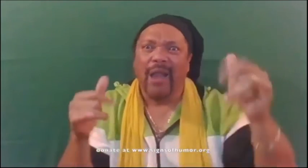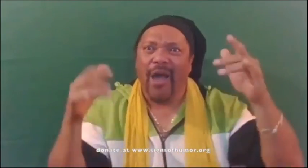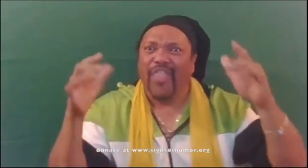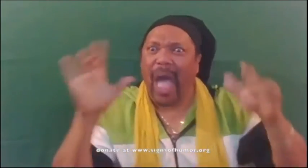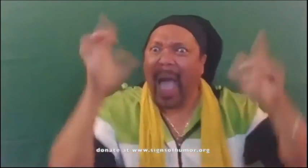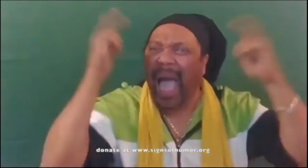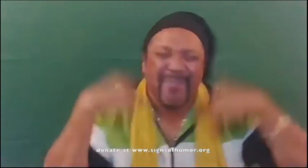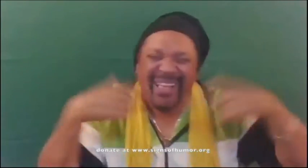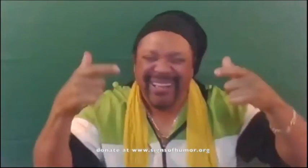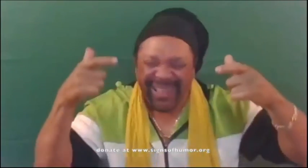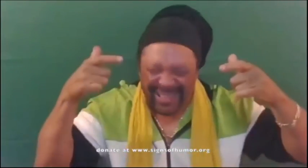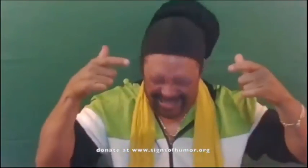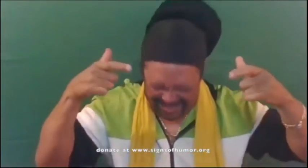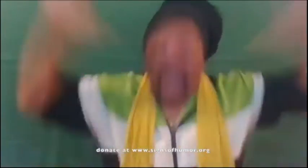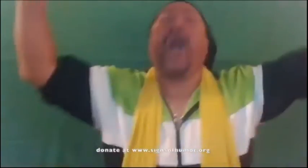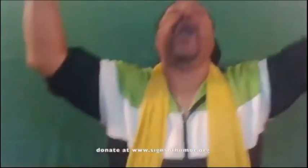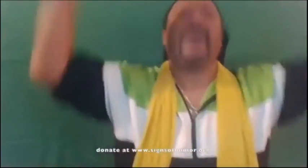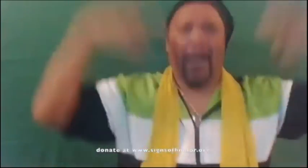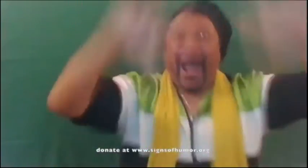I couldn't believe it. The hats were talking and signing.